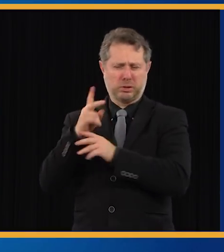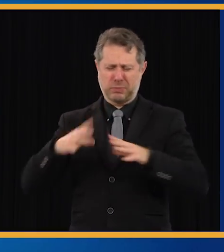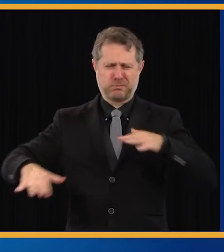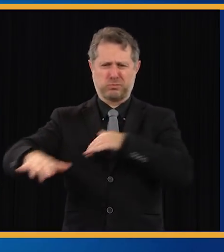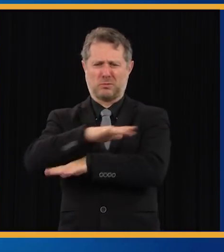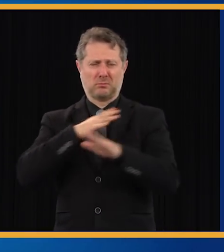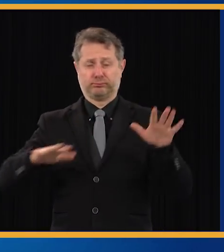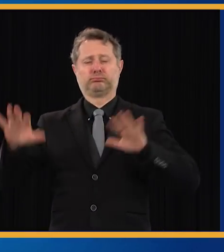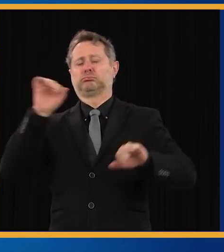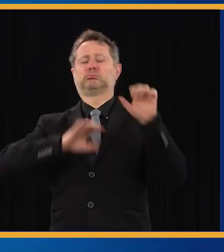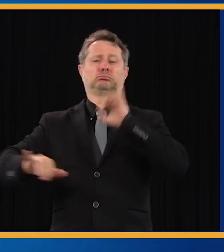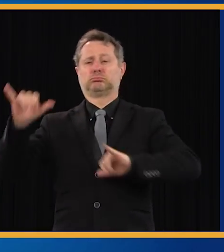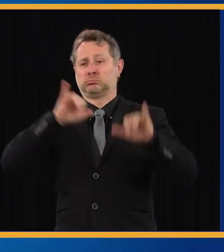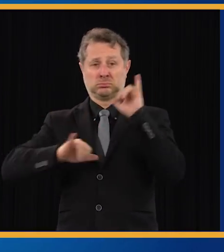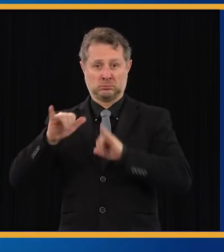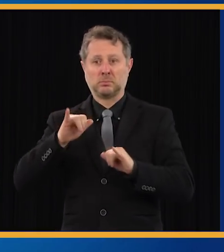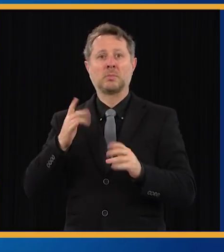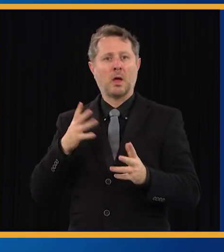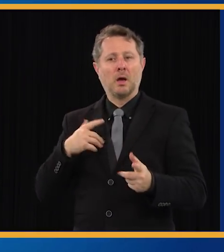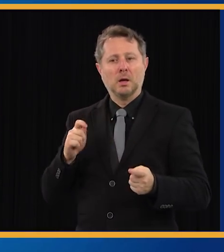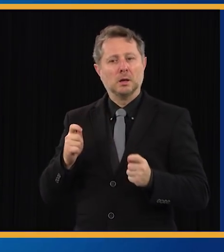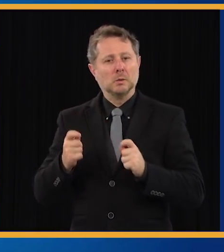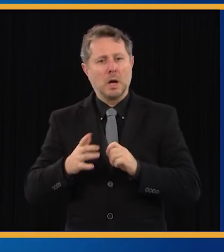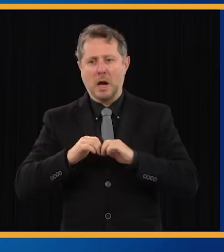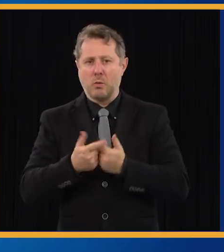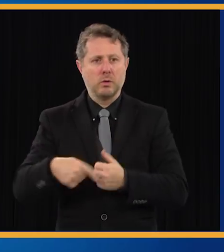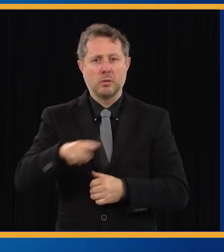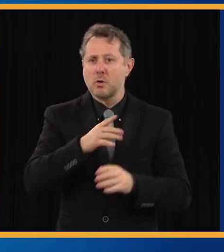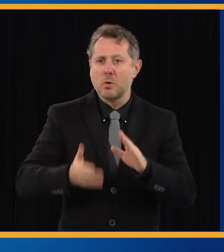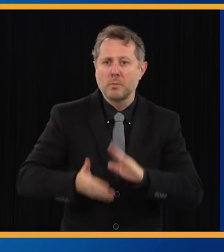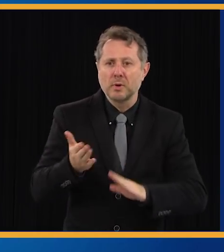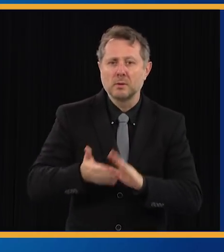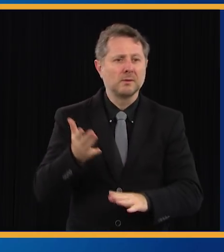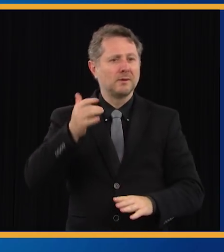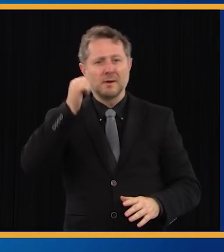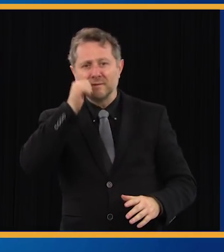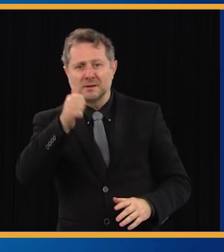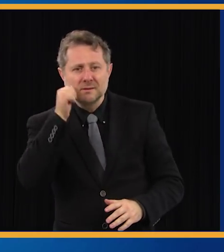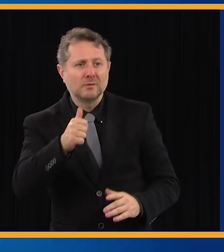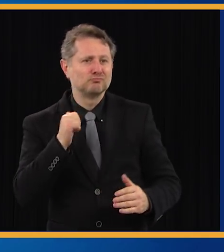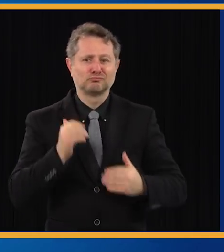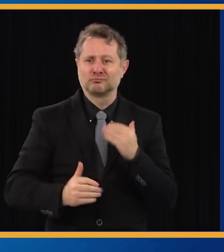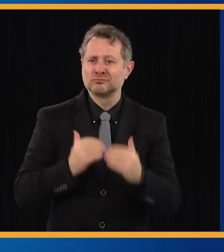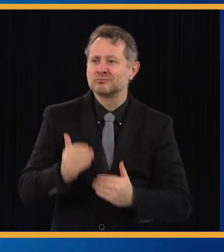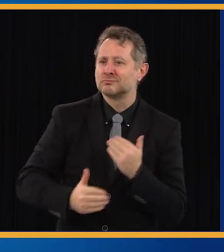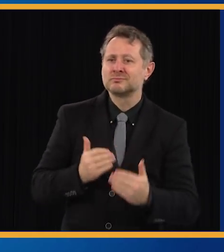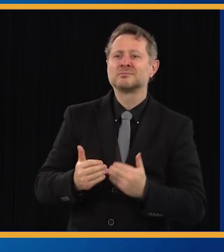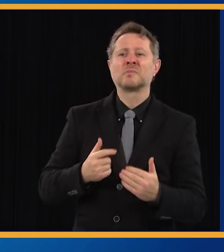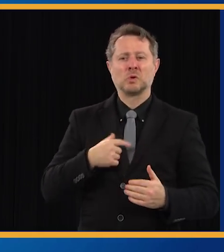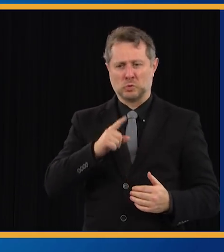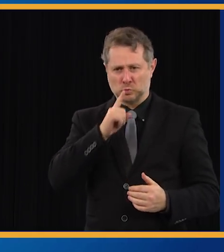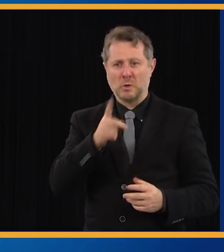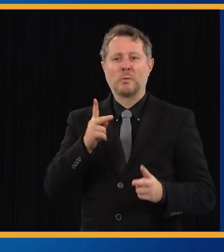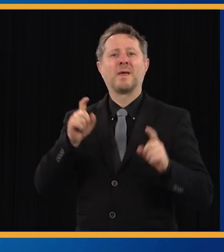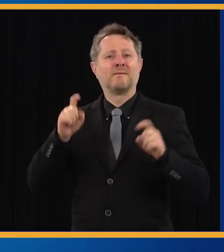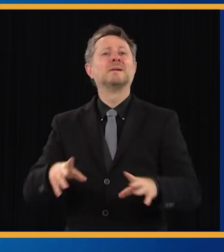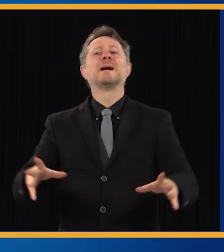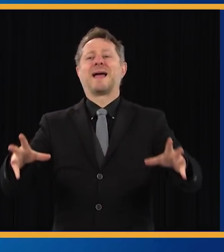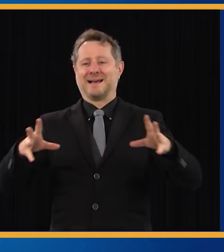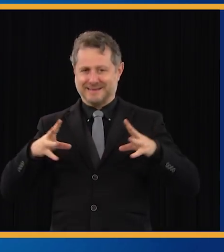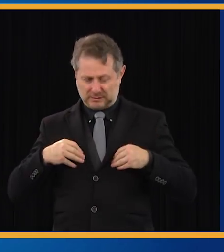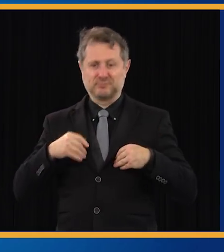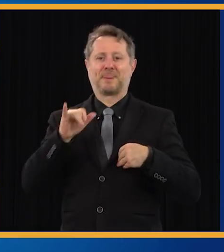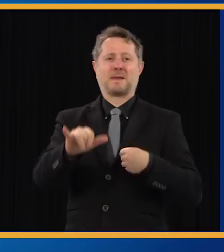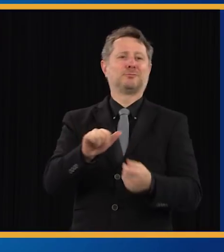crisis to change the body politic to actually accept change,